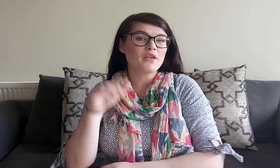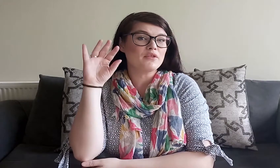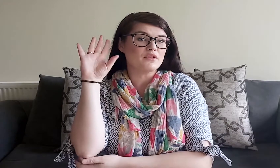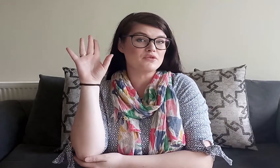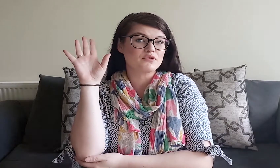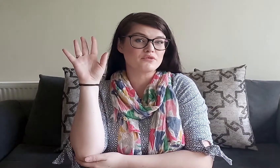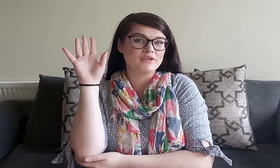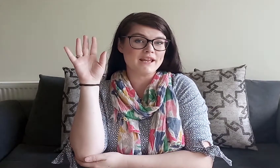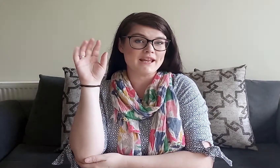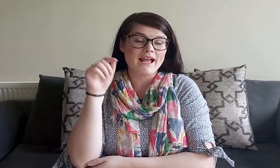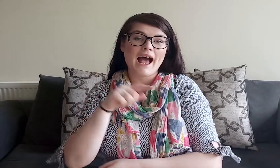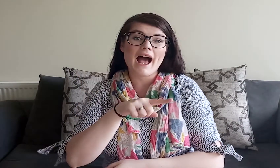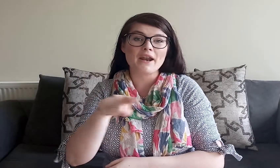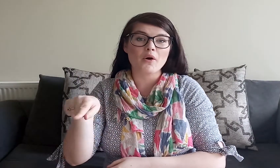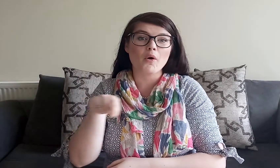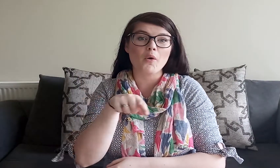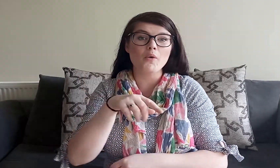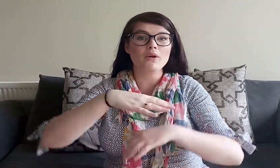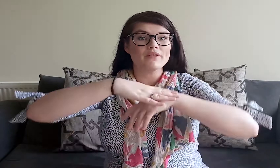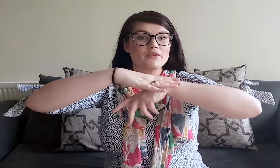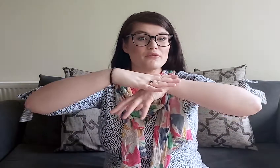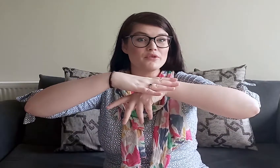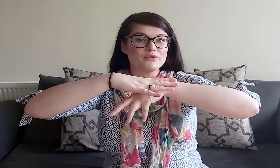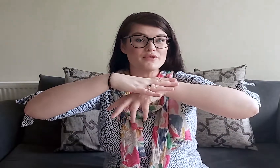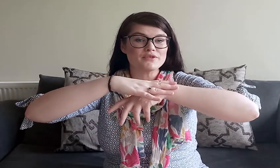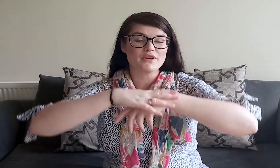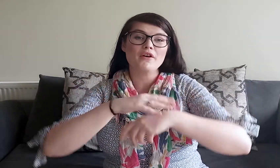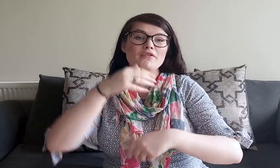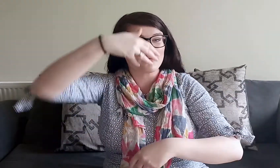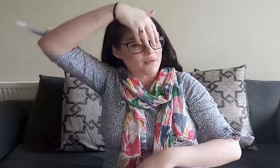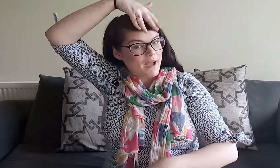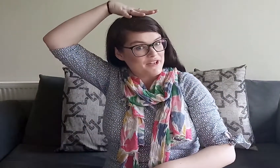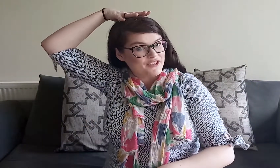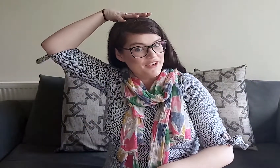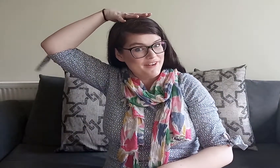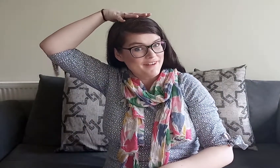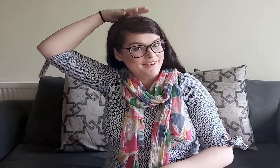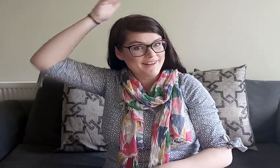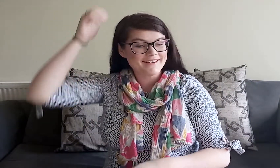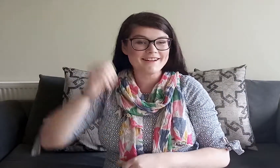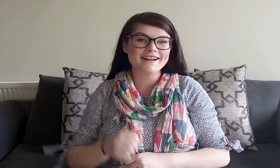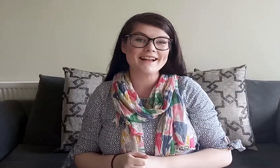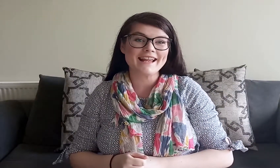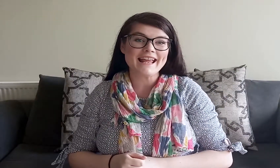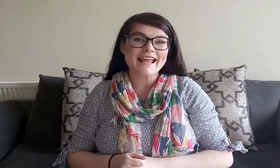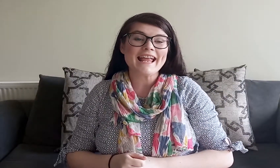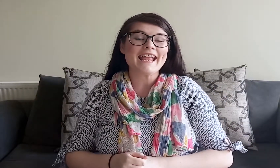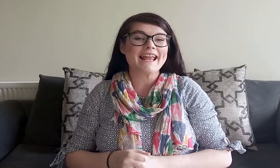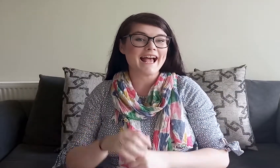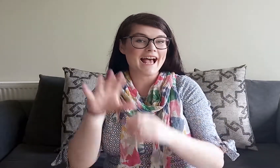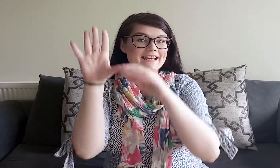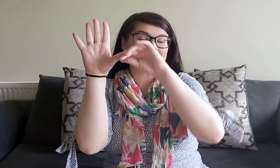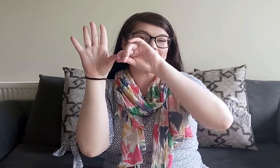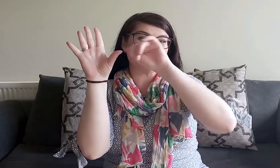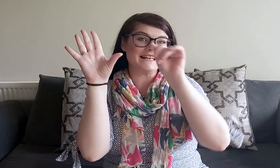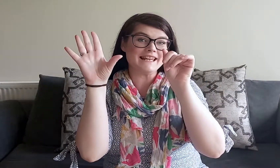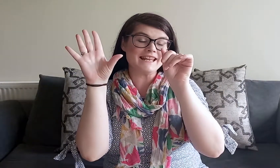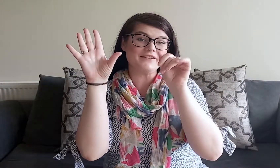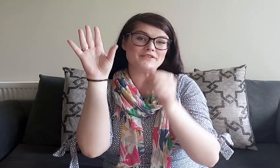The tree had a hole in the roots for the badger. It had leaves on